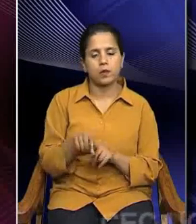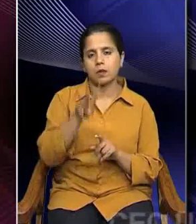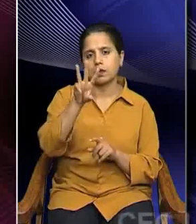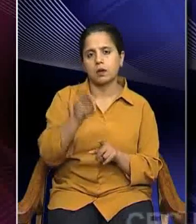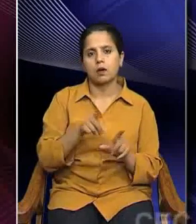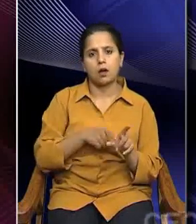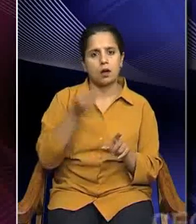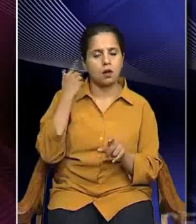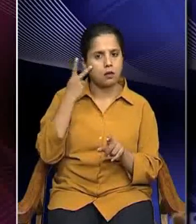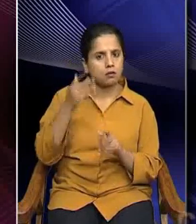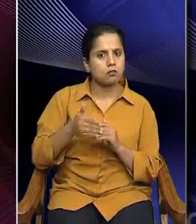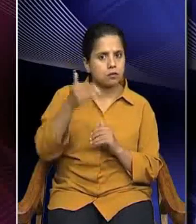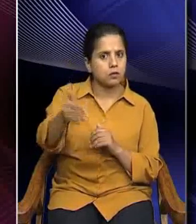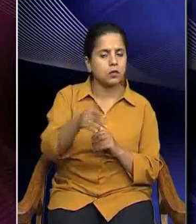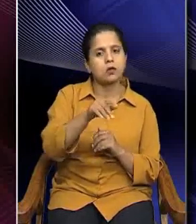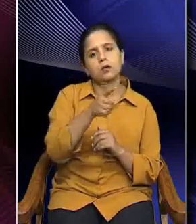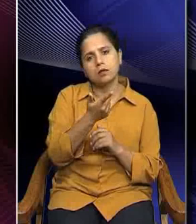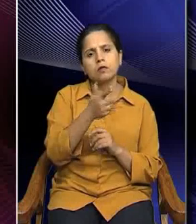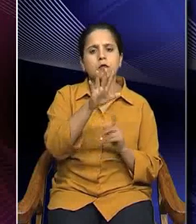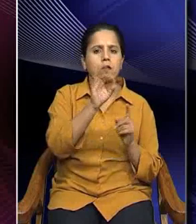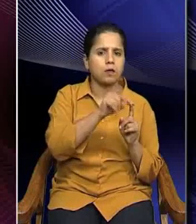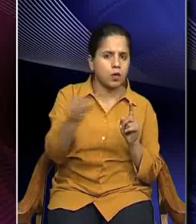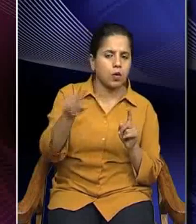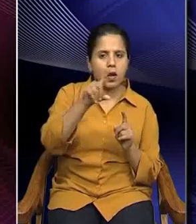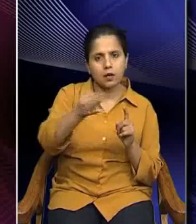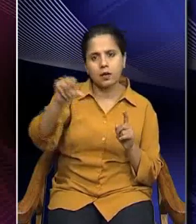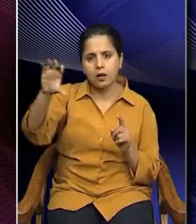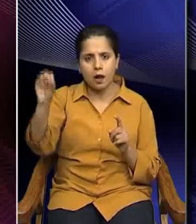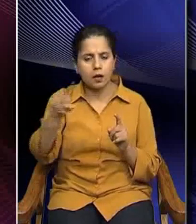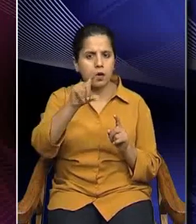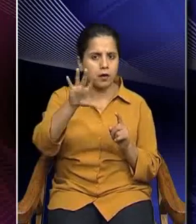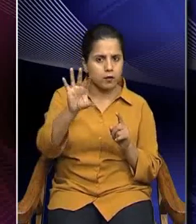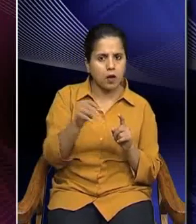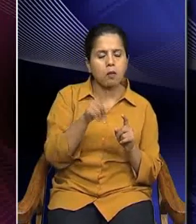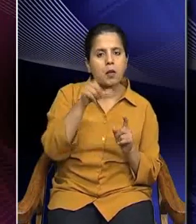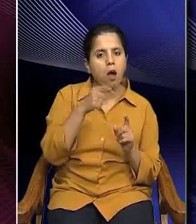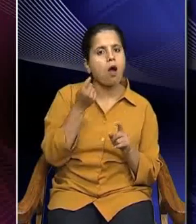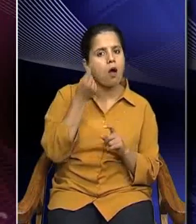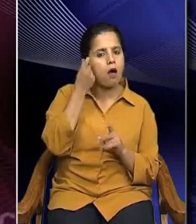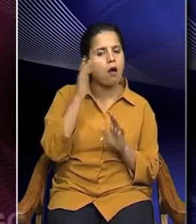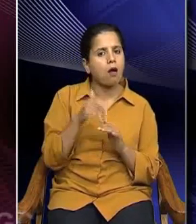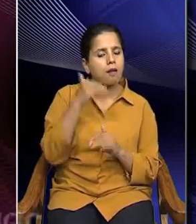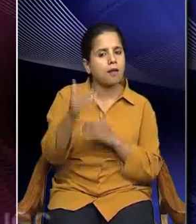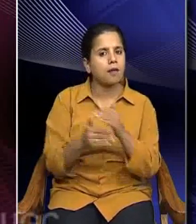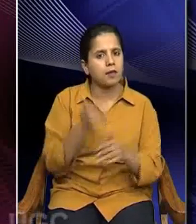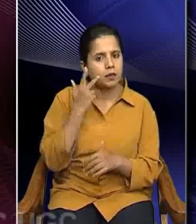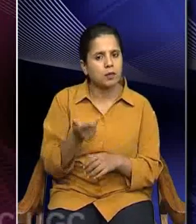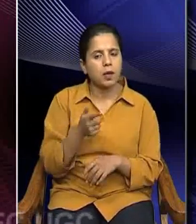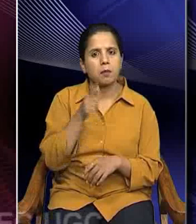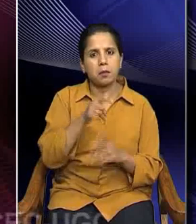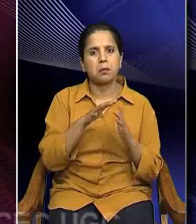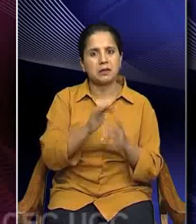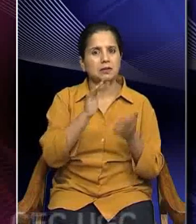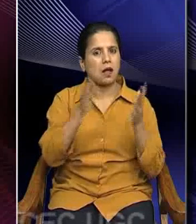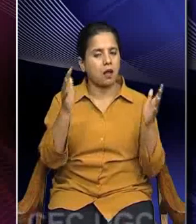down the line, from 50s to 1980s or 1990s, people gradually understood that with the improvement in the